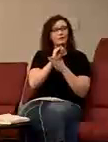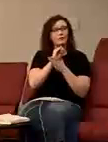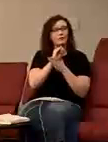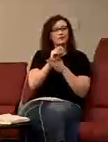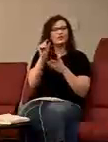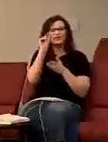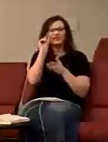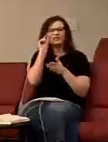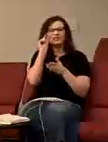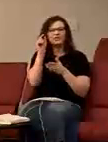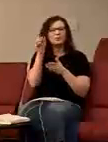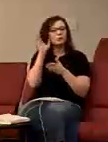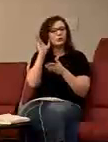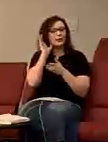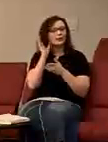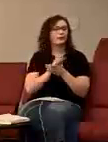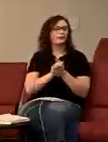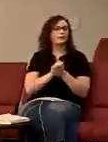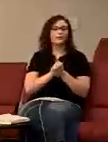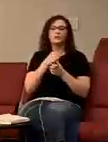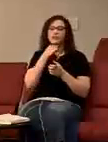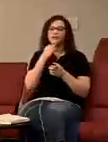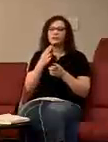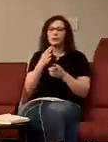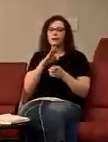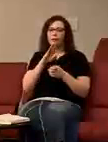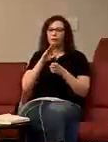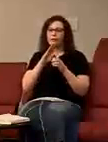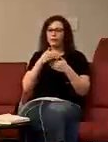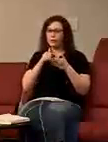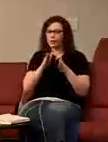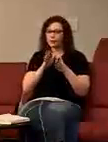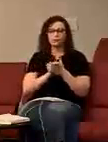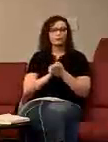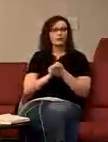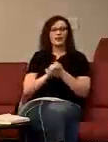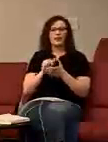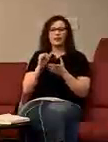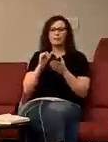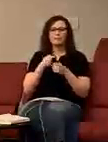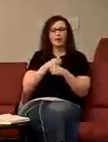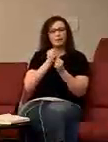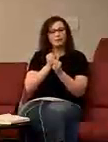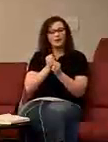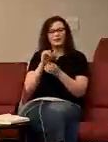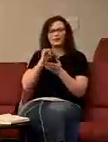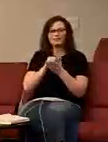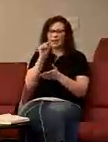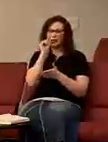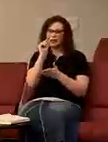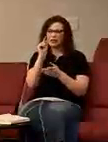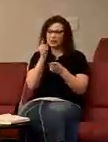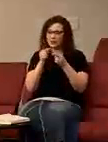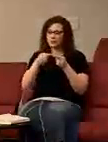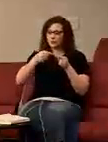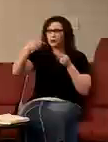hear, I also have this voice box. You know what range it makes, that little range? And I can change and flex the voice box